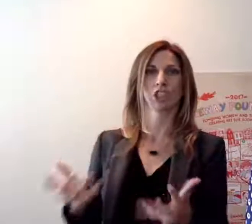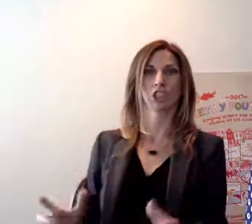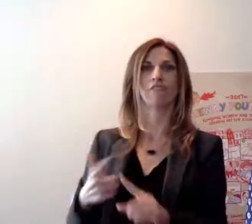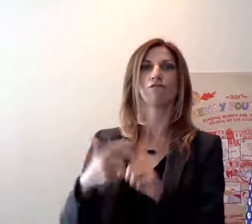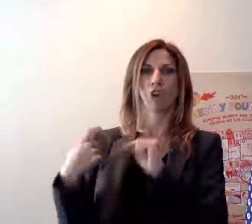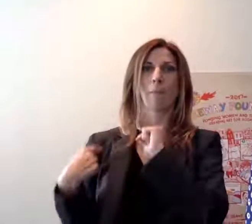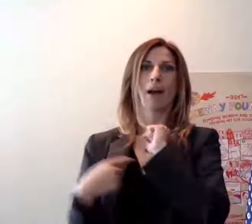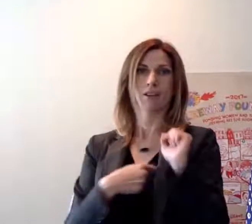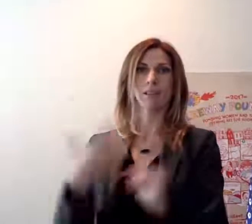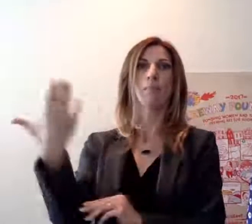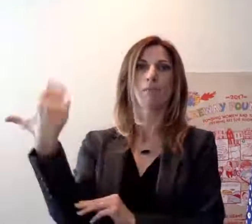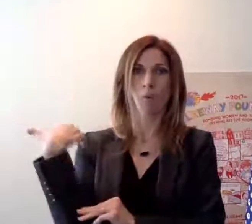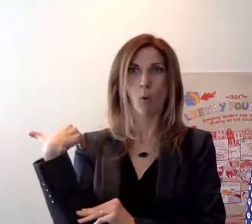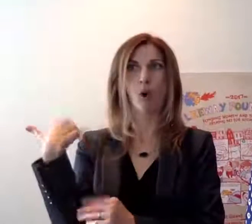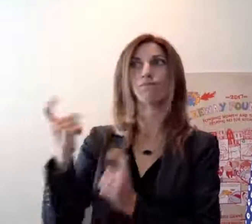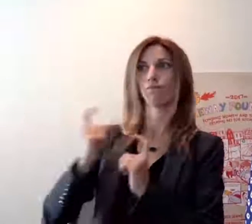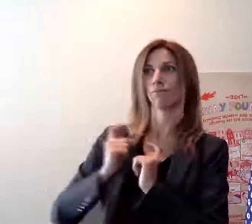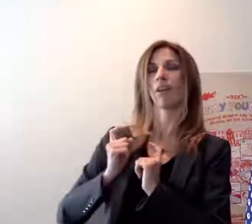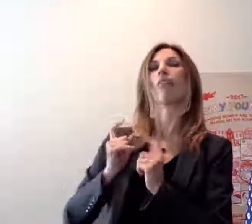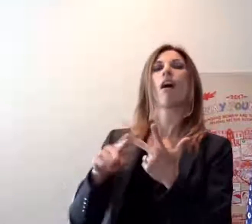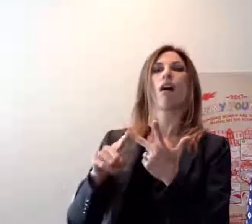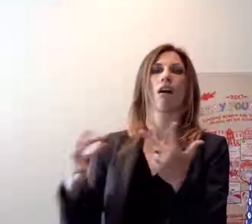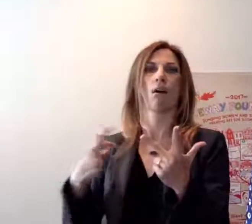us previously to be eligible.